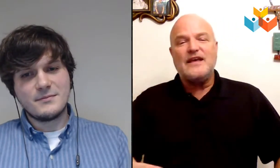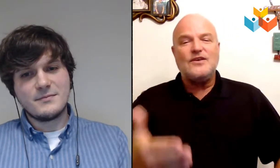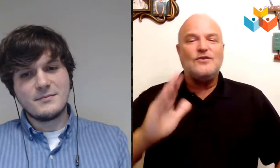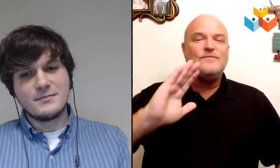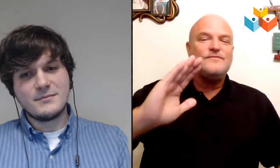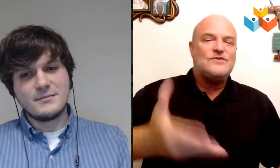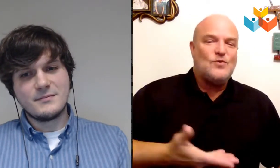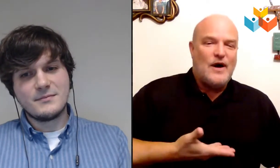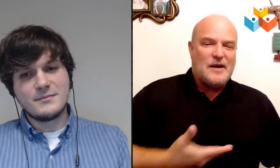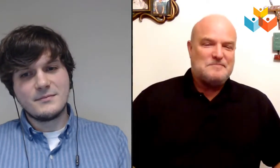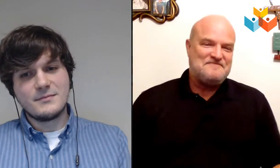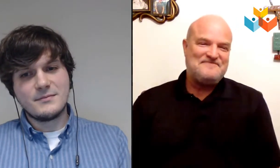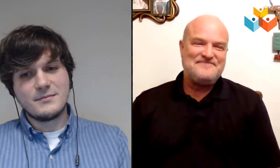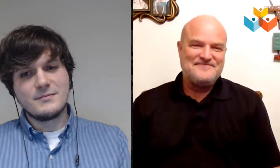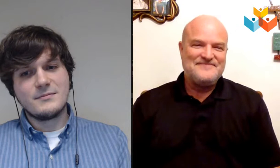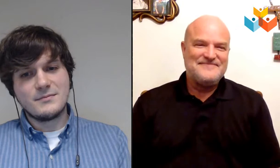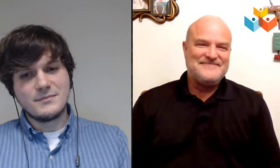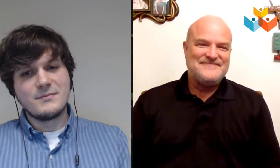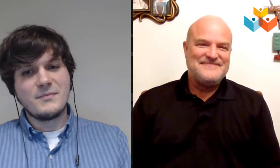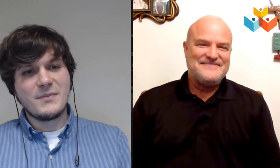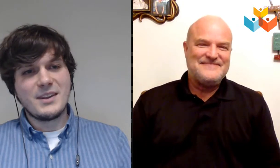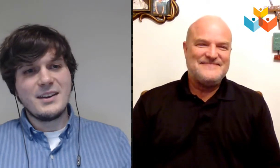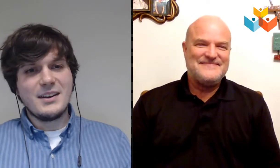or thank you, you're welcome.